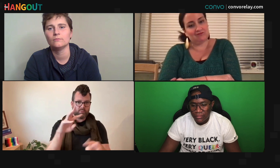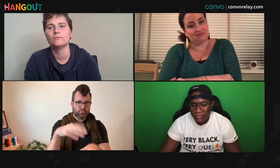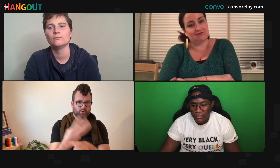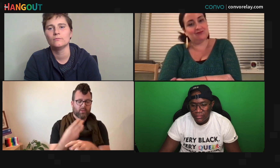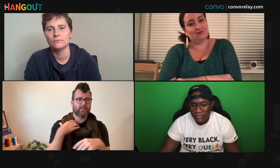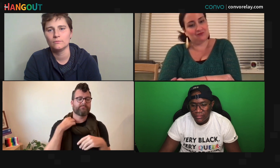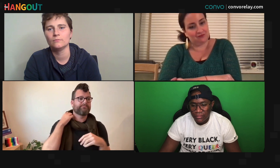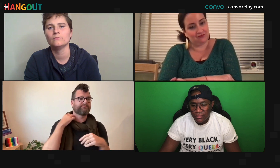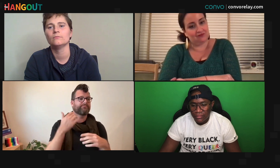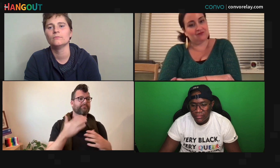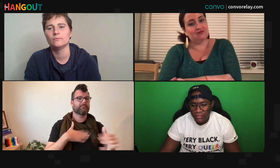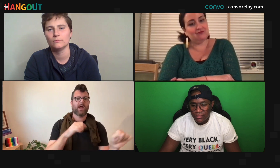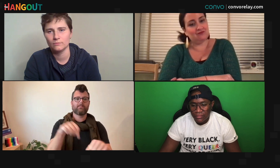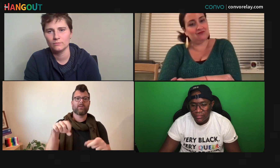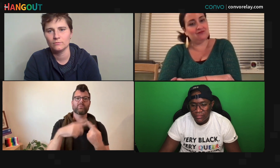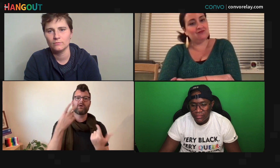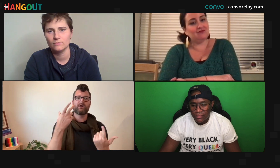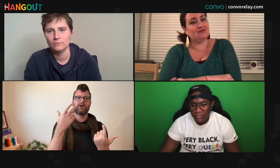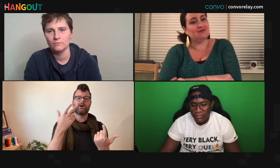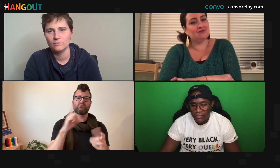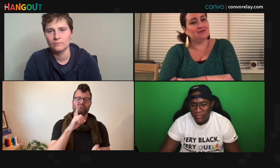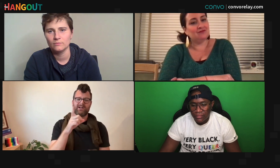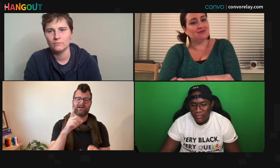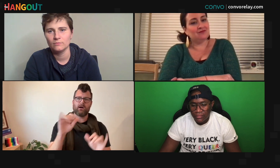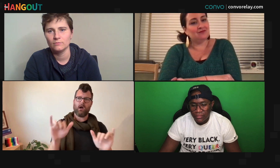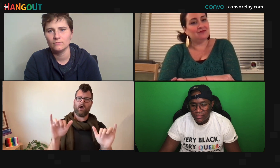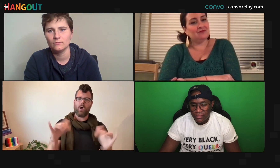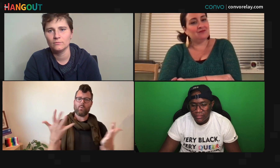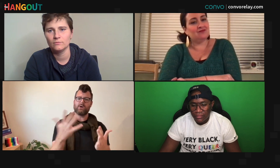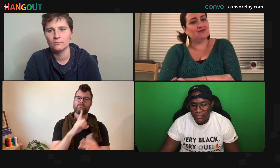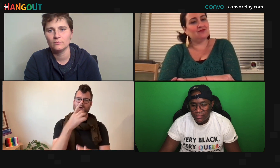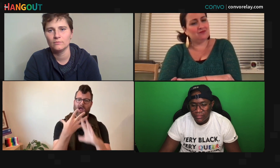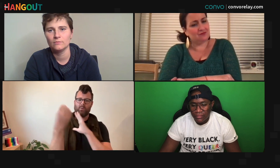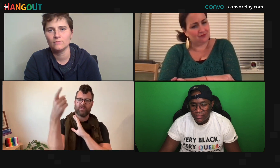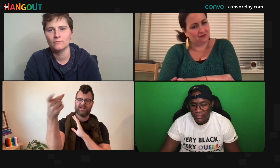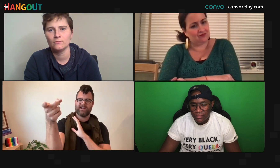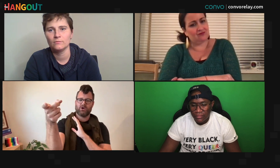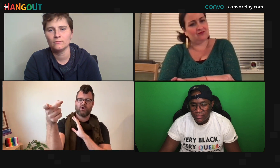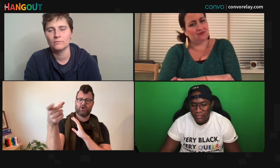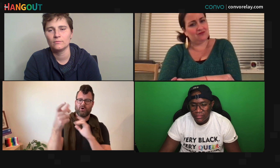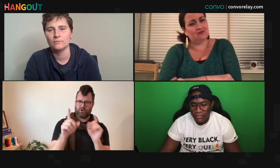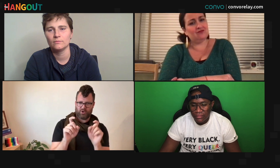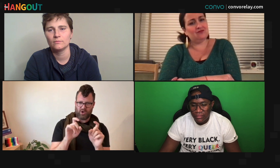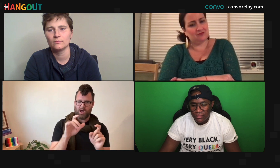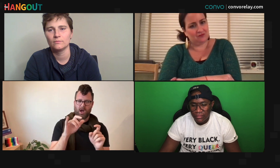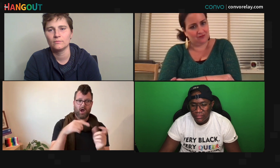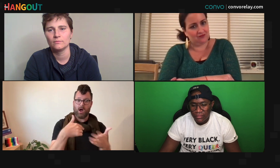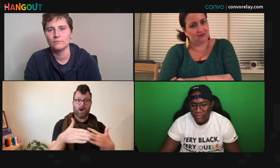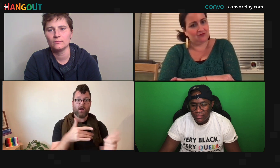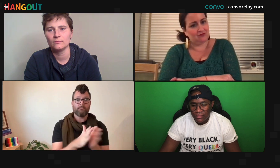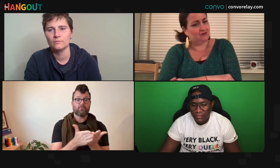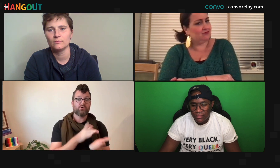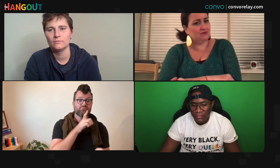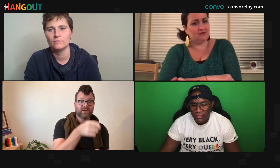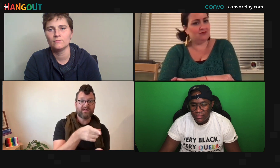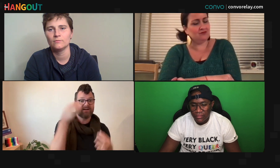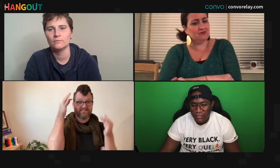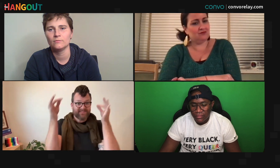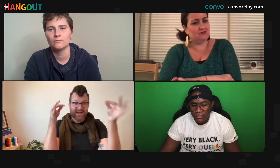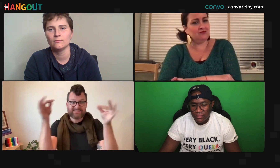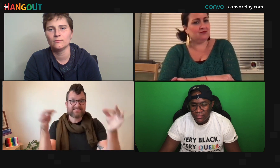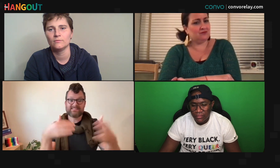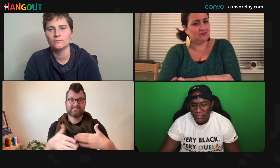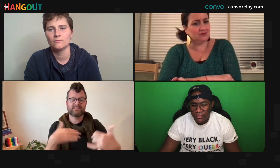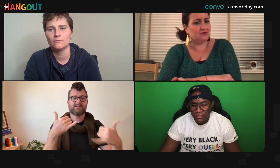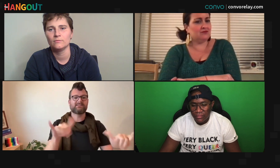on my ability to reflect on myself and my outlook on the world. And really, I would get a better understanding of what was out there. Even